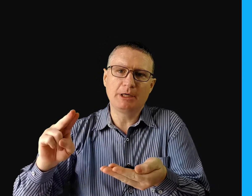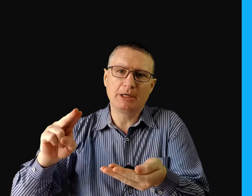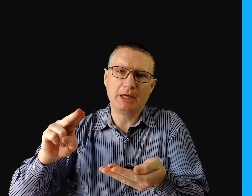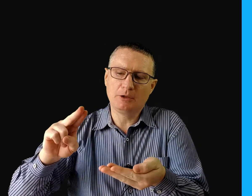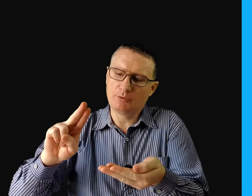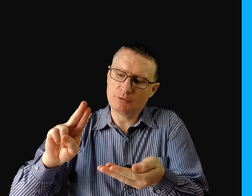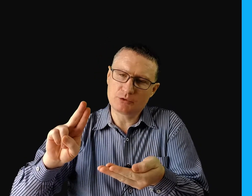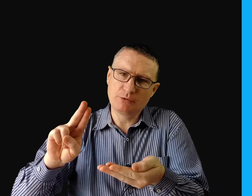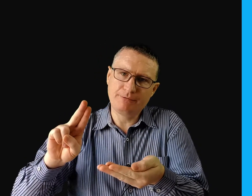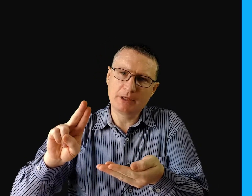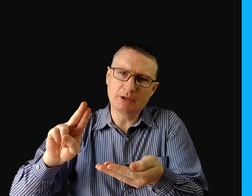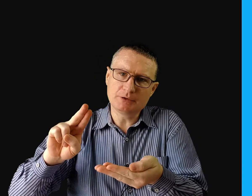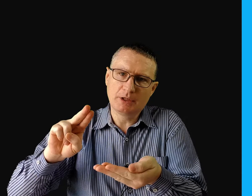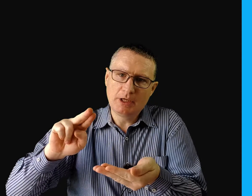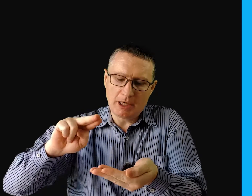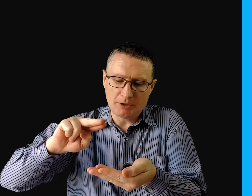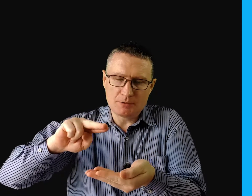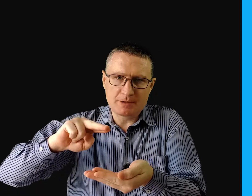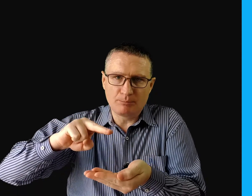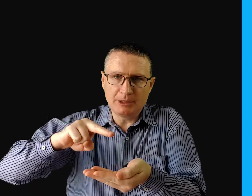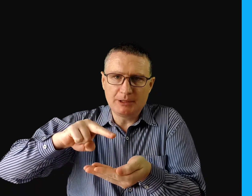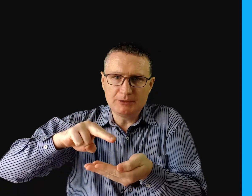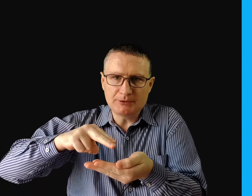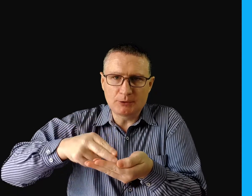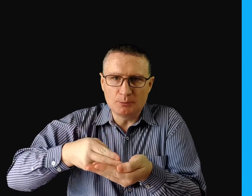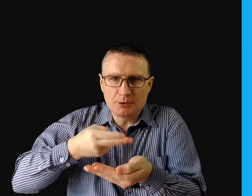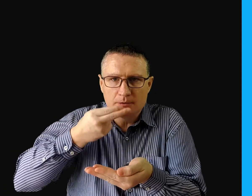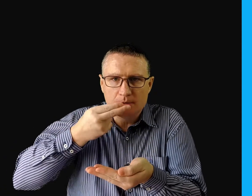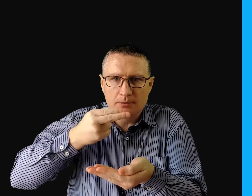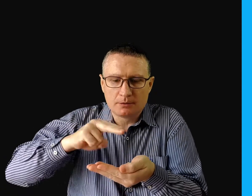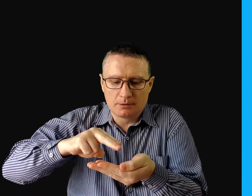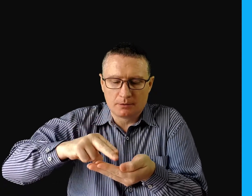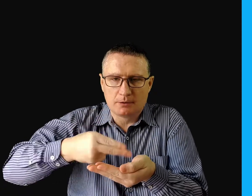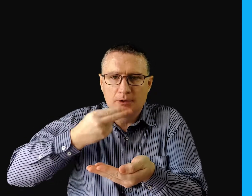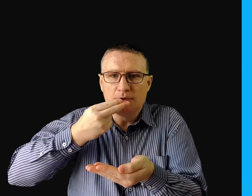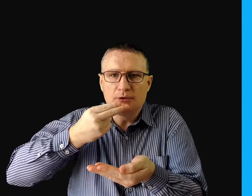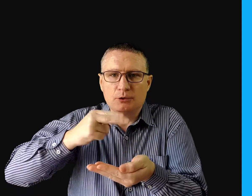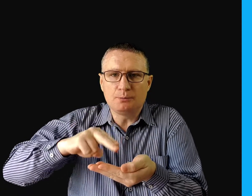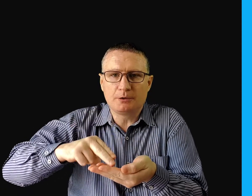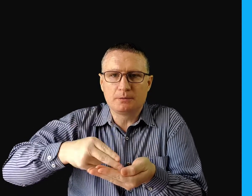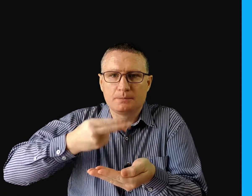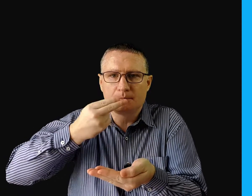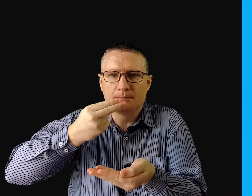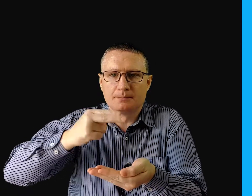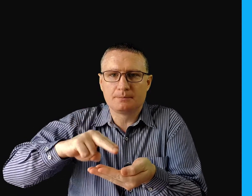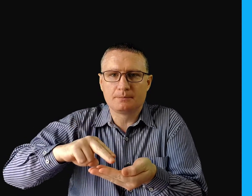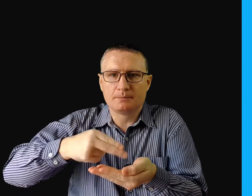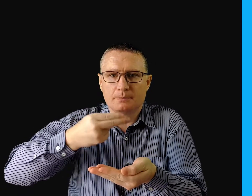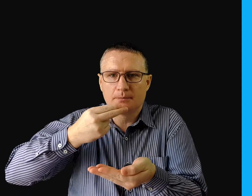your dominant hand with your 2 fingers and you simply scoop. Soup.